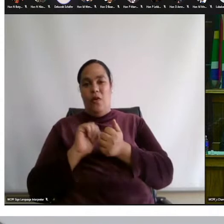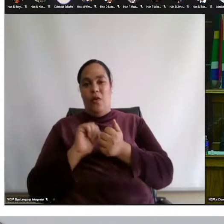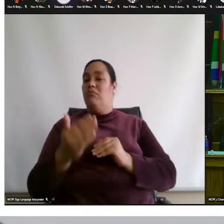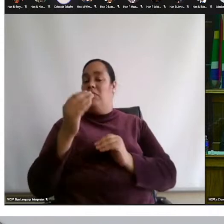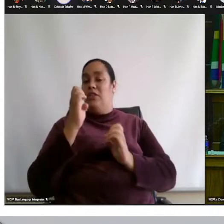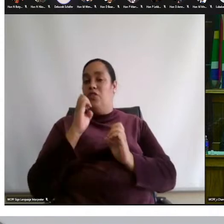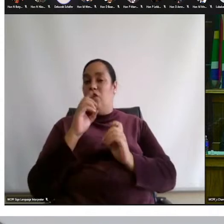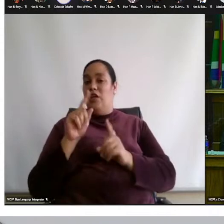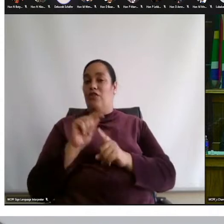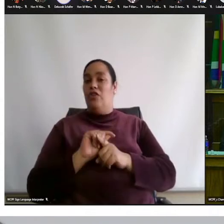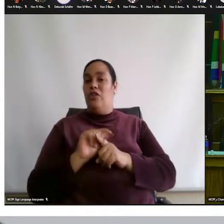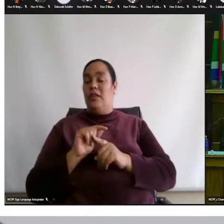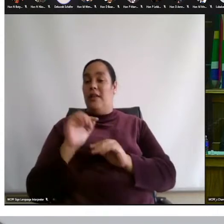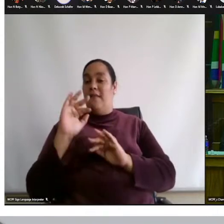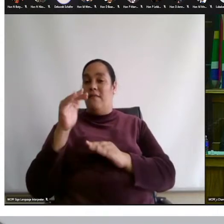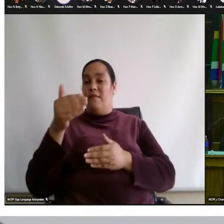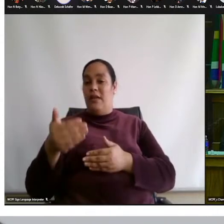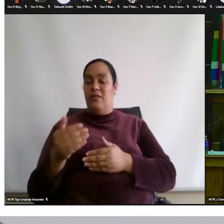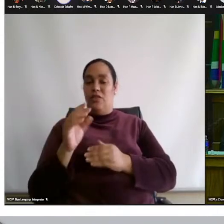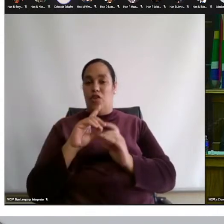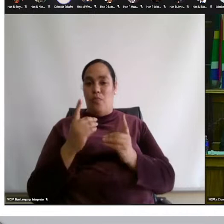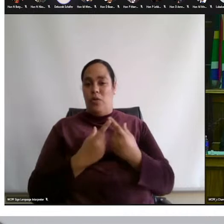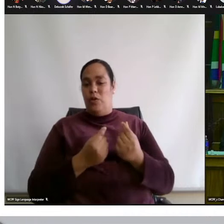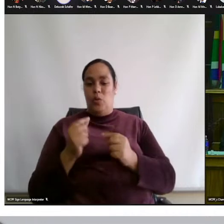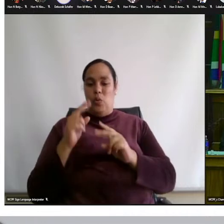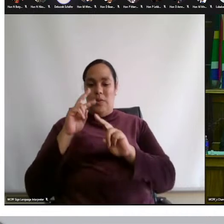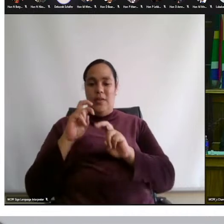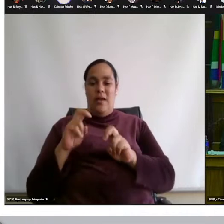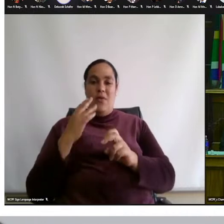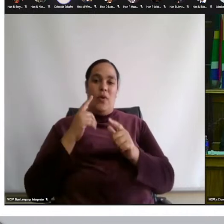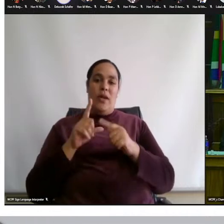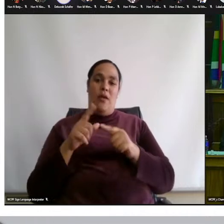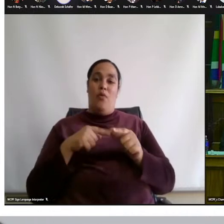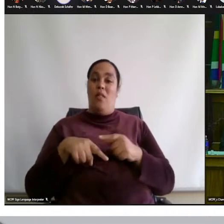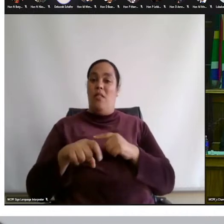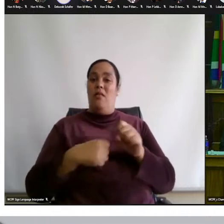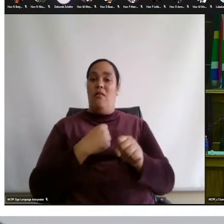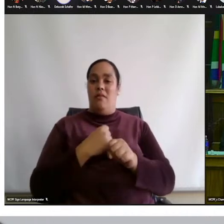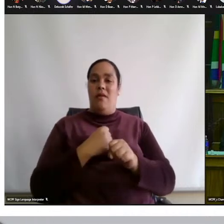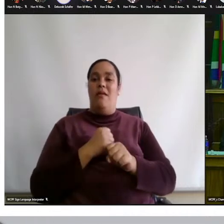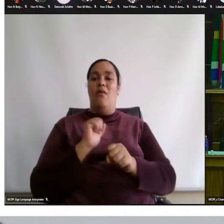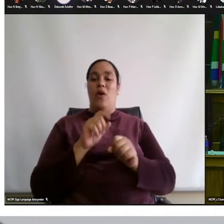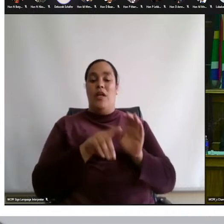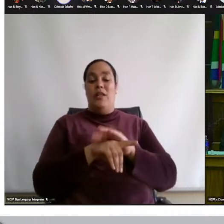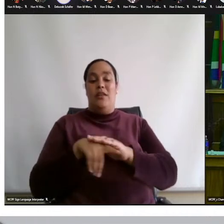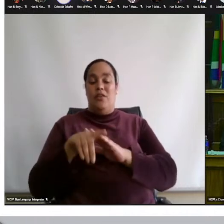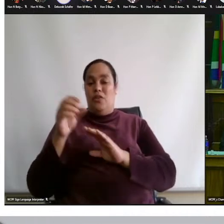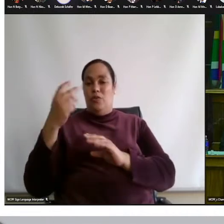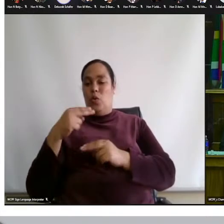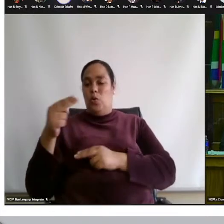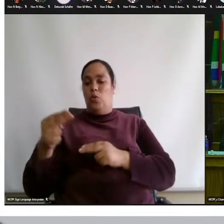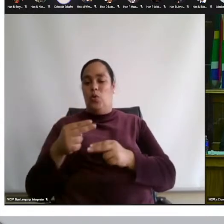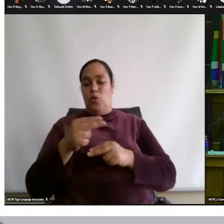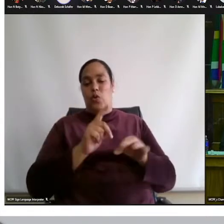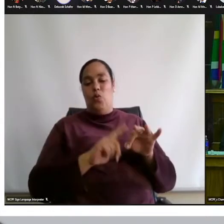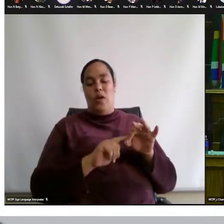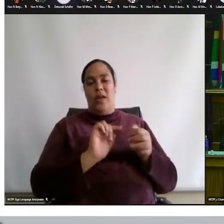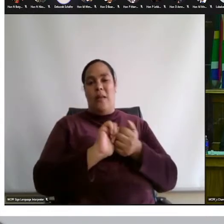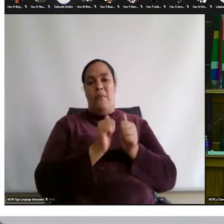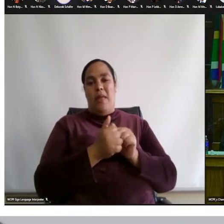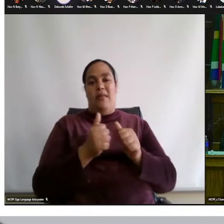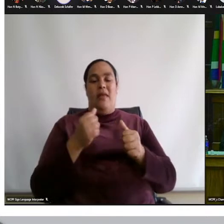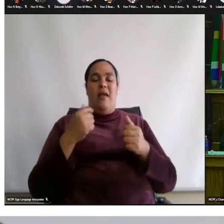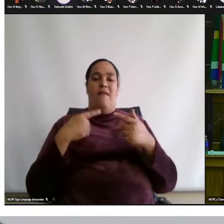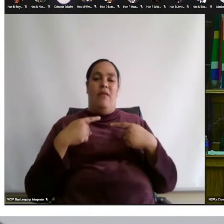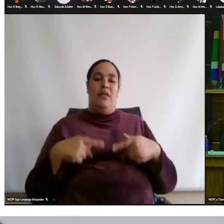education and training phase, the department conducted a survey in April this year, during which districts indicated shortages in qualified mathematics and physical